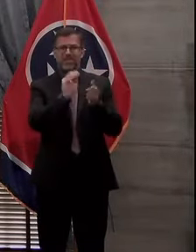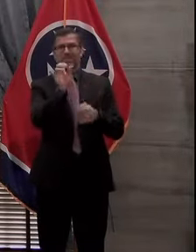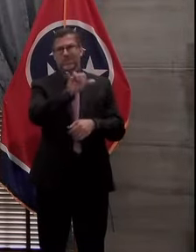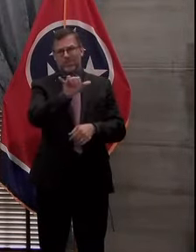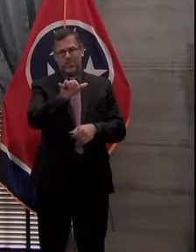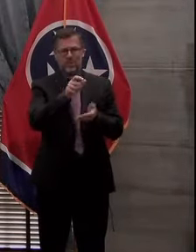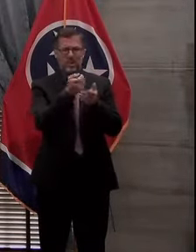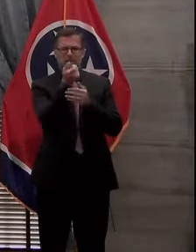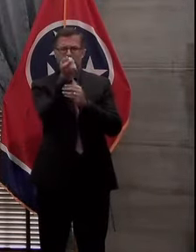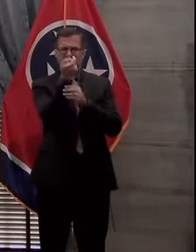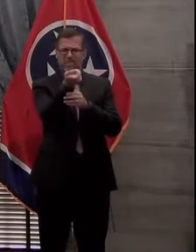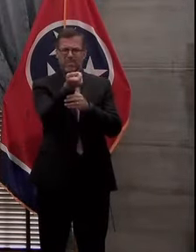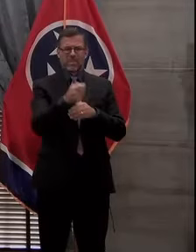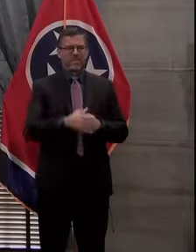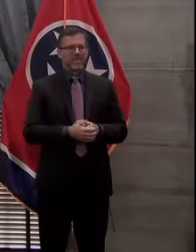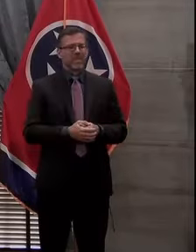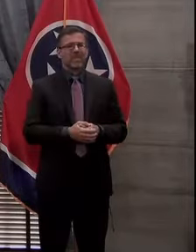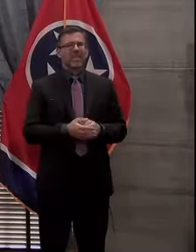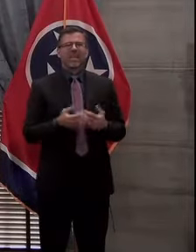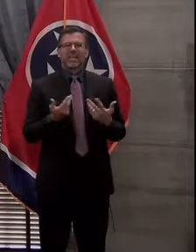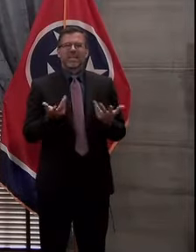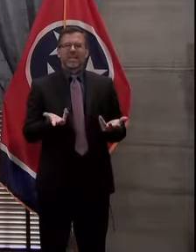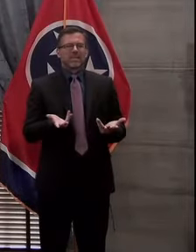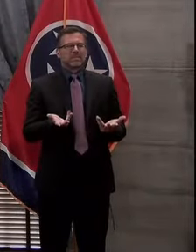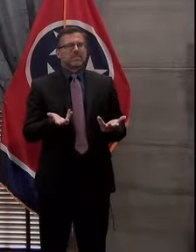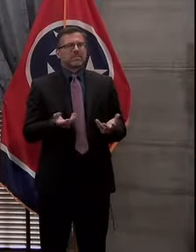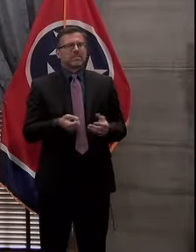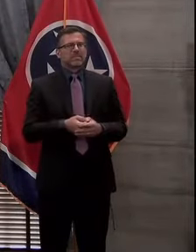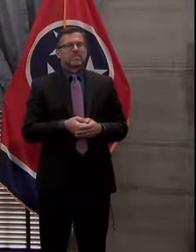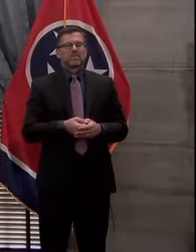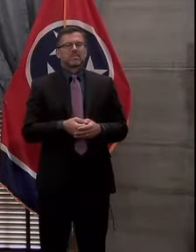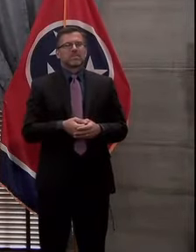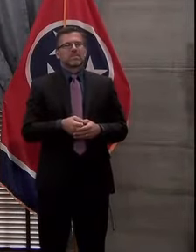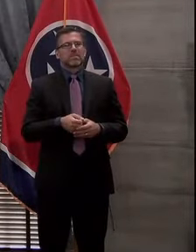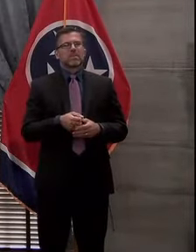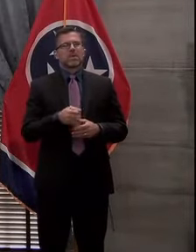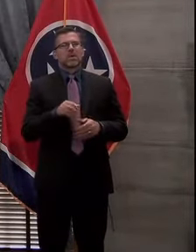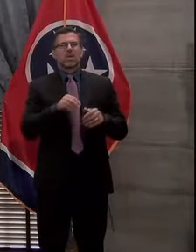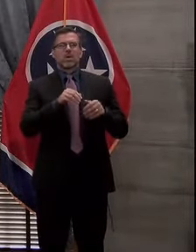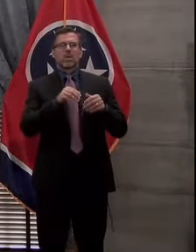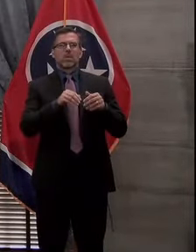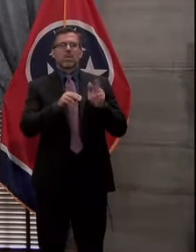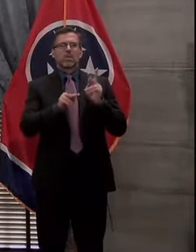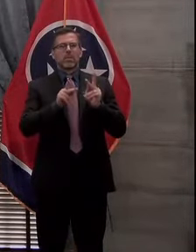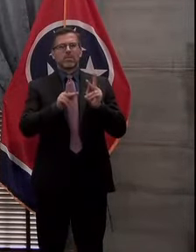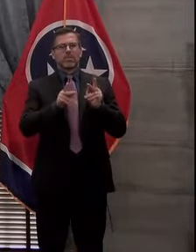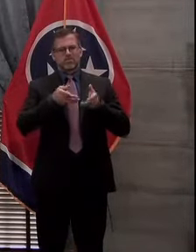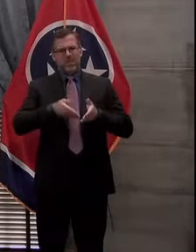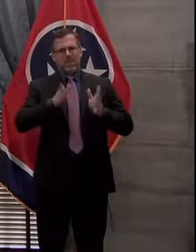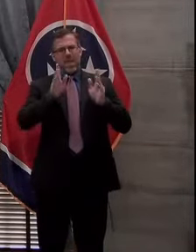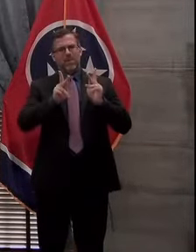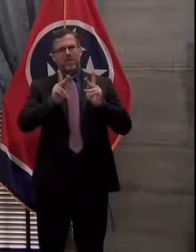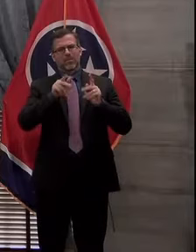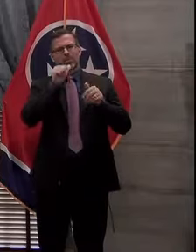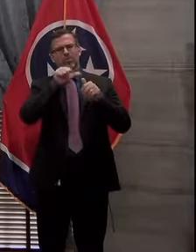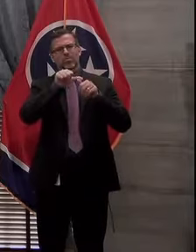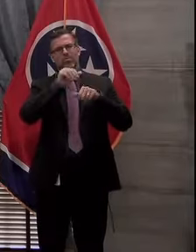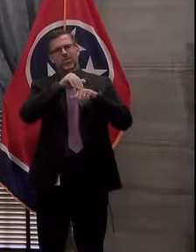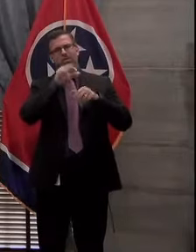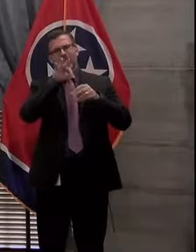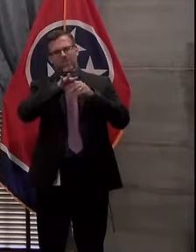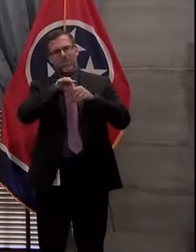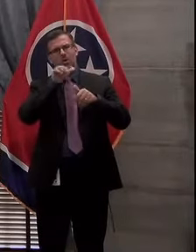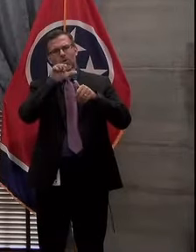County. Considering all the talk about absentee balloting, why didn't the state just go ahead and make a